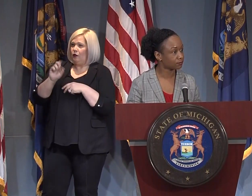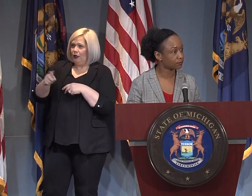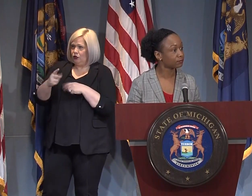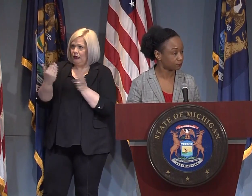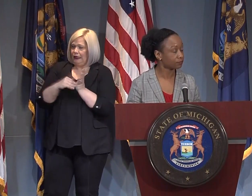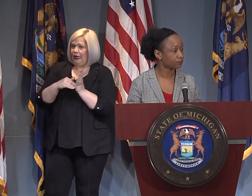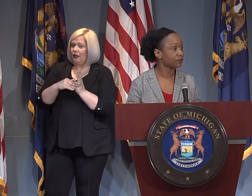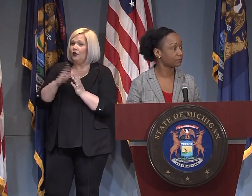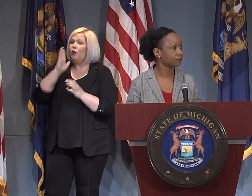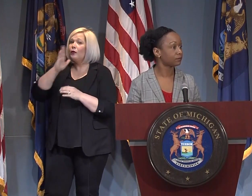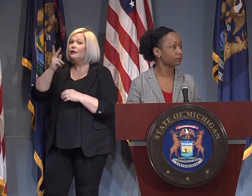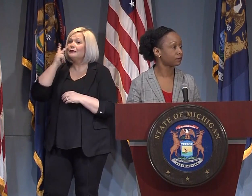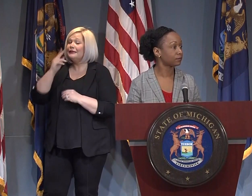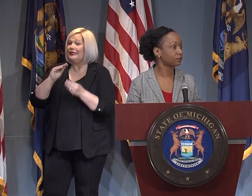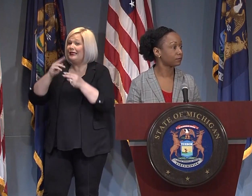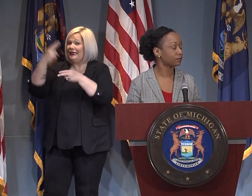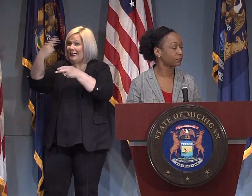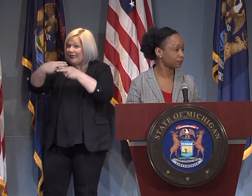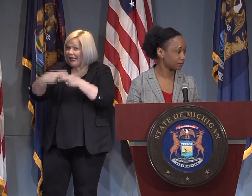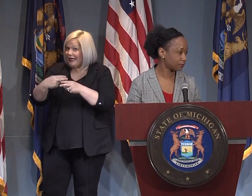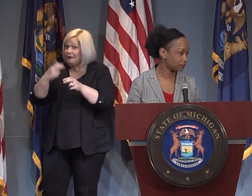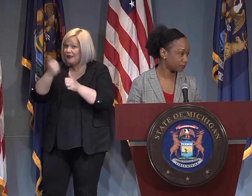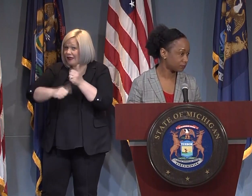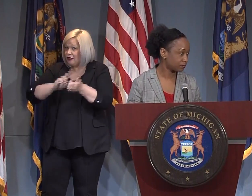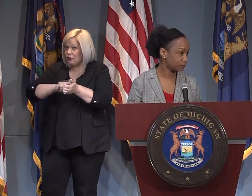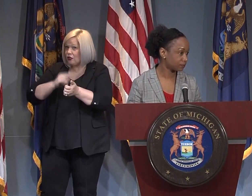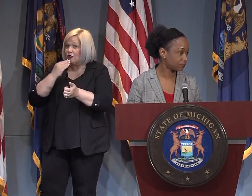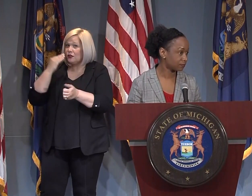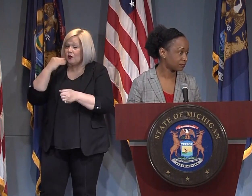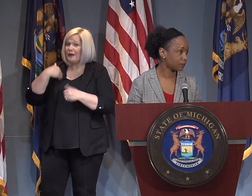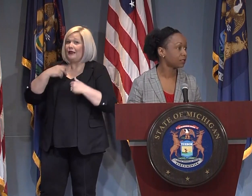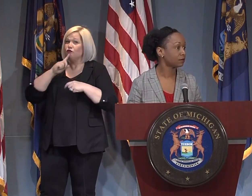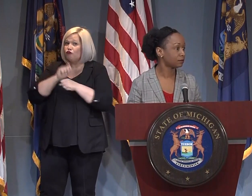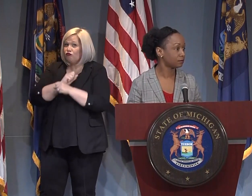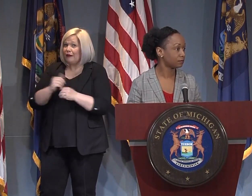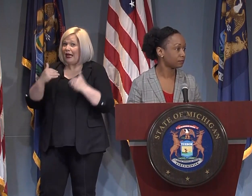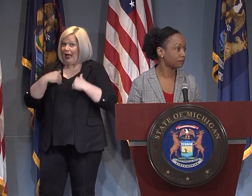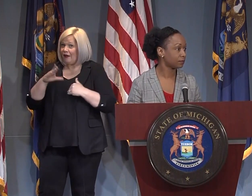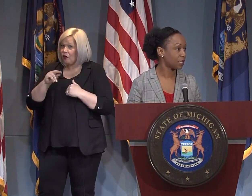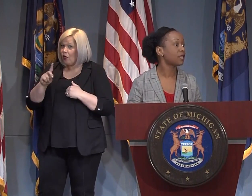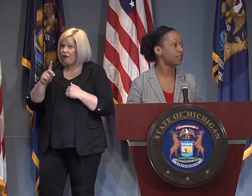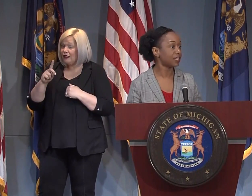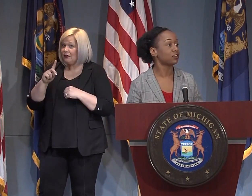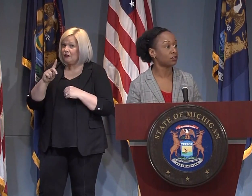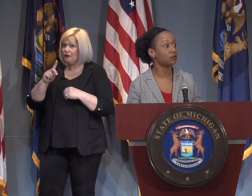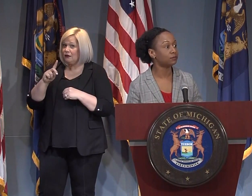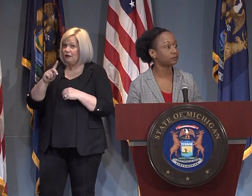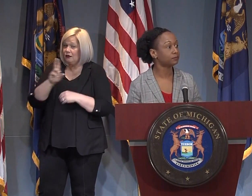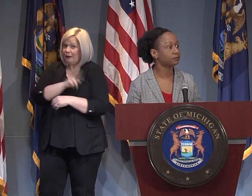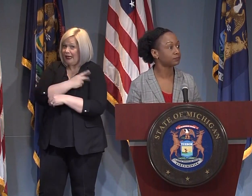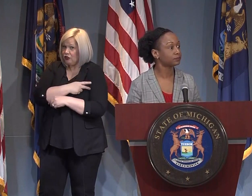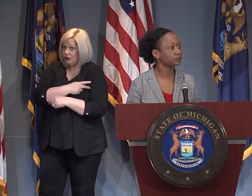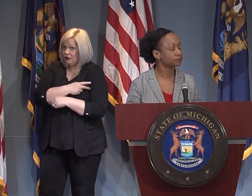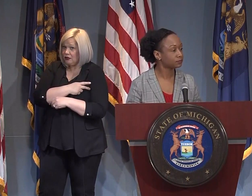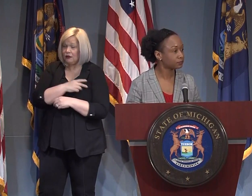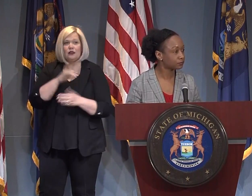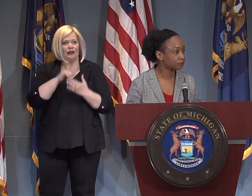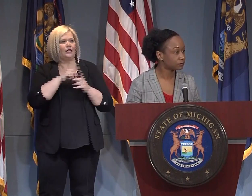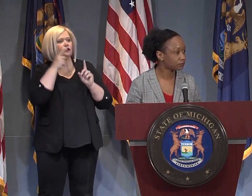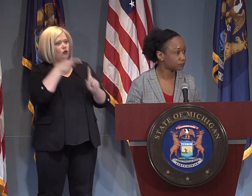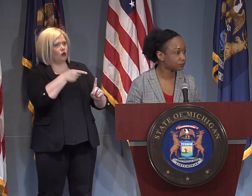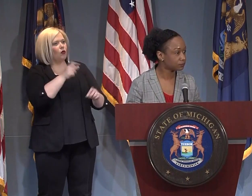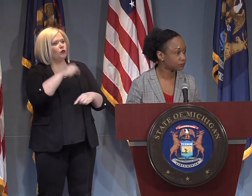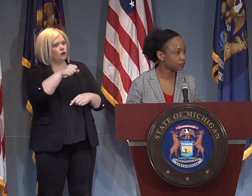have COVID-19 confirmed cases when we get that information? That is our goal. And then looking